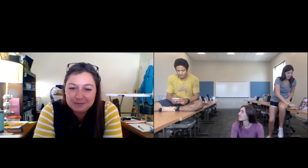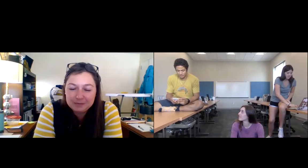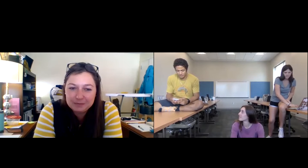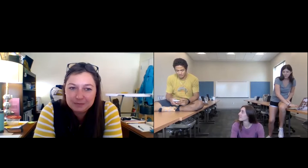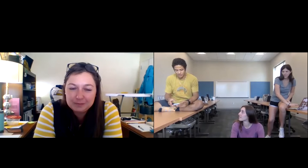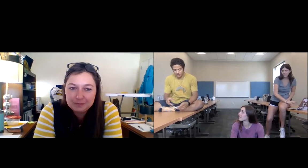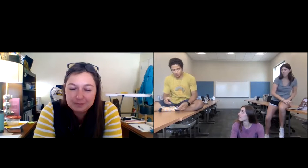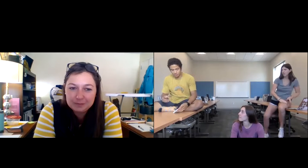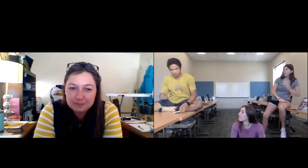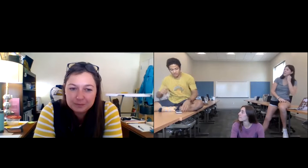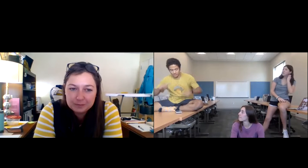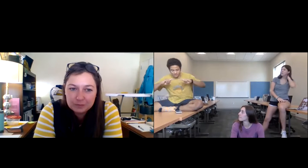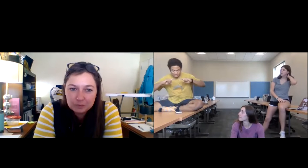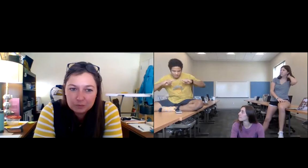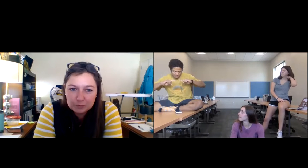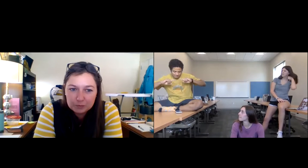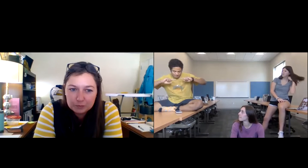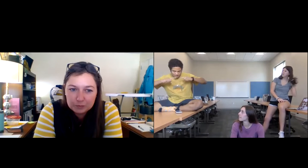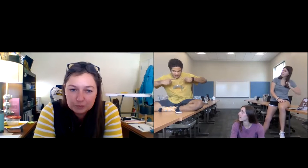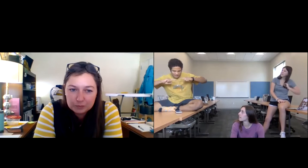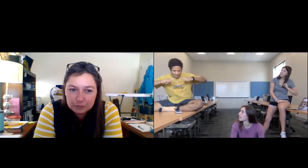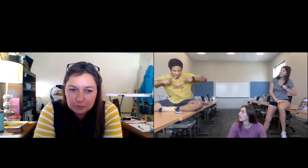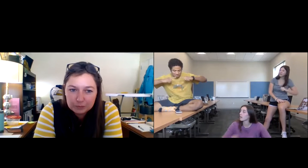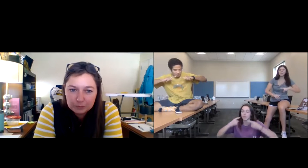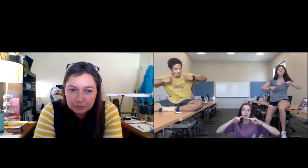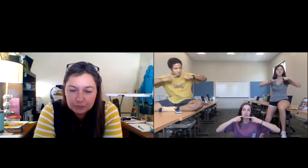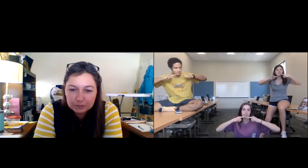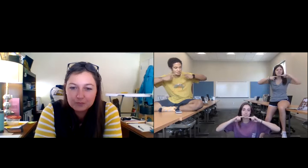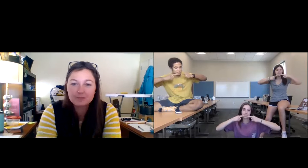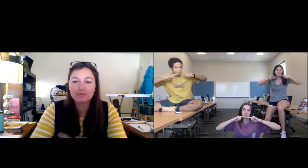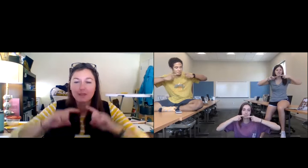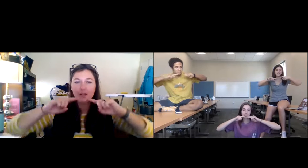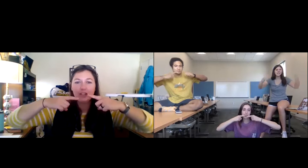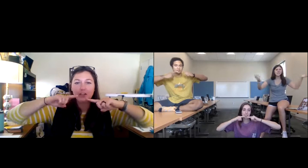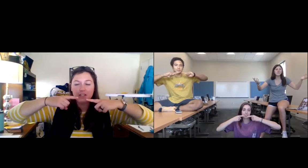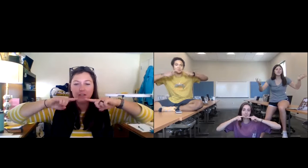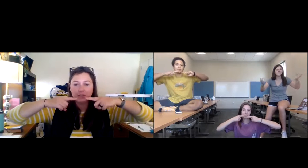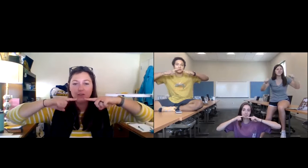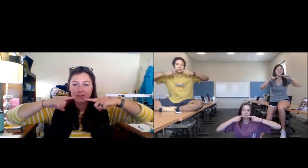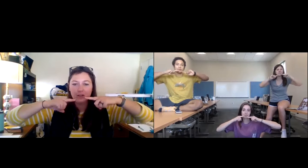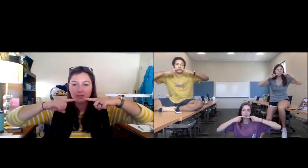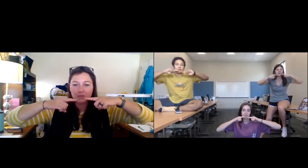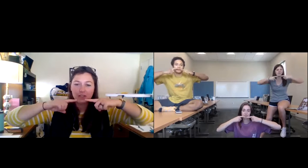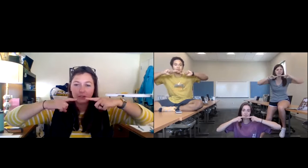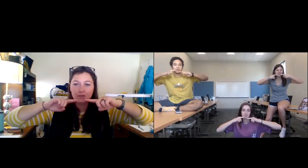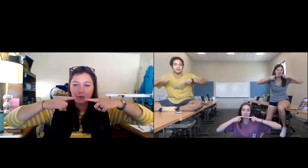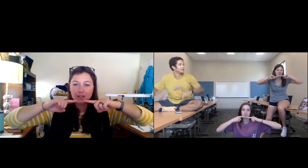This is corn is like that. Oh, Okay, that makes sense. It's like you're eating Pretty self-explanatory. your corn kind of